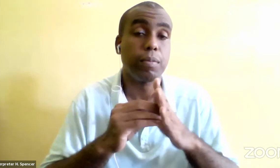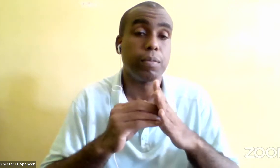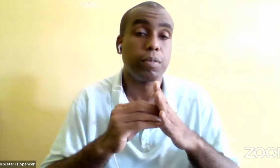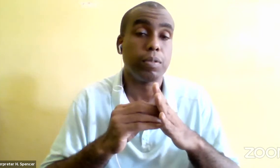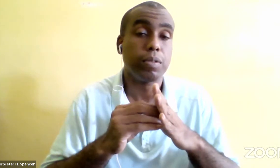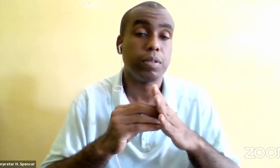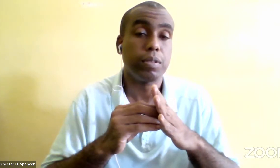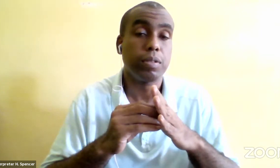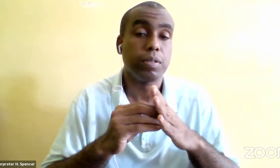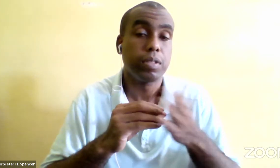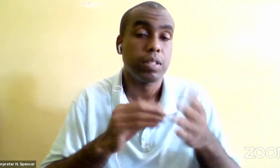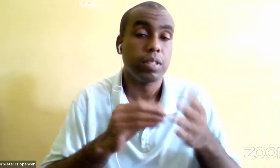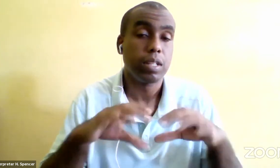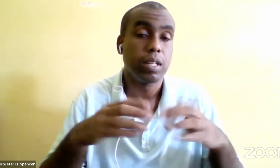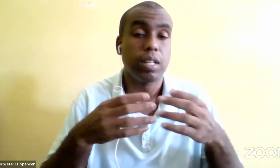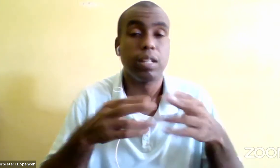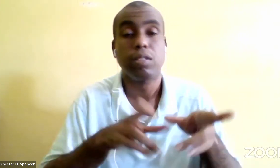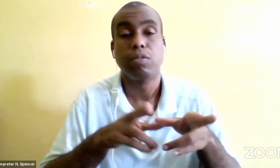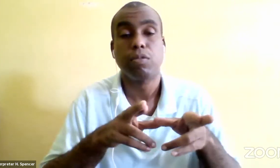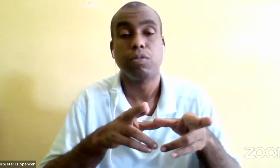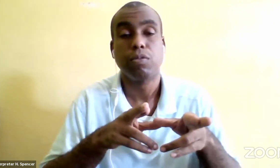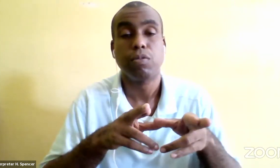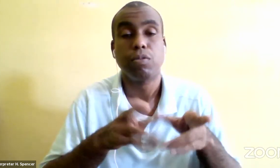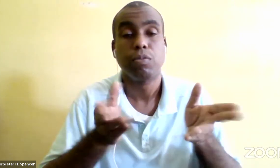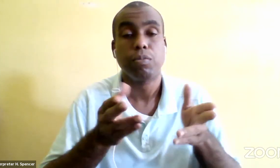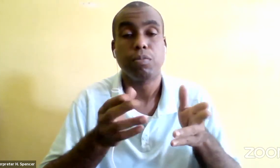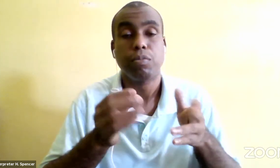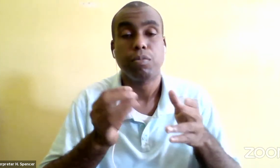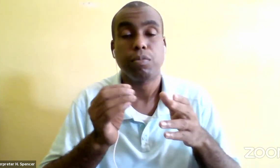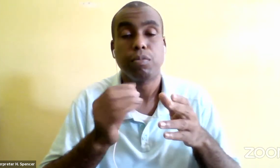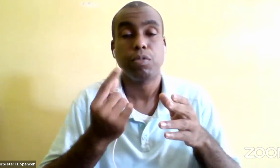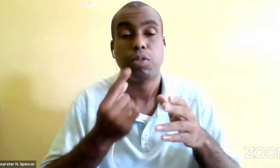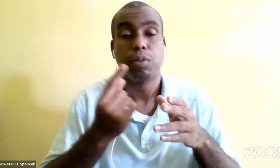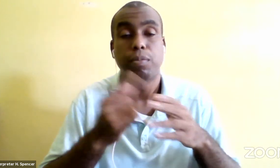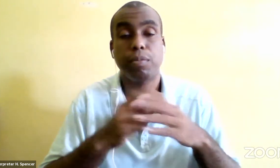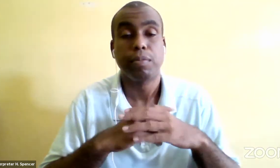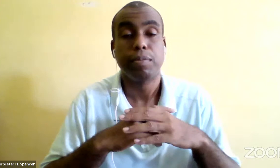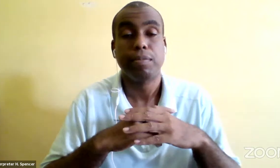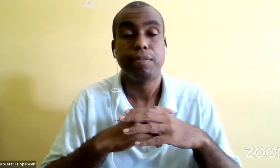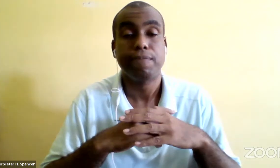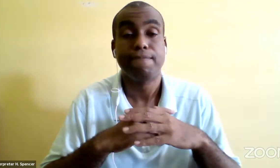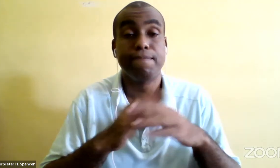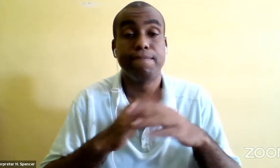classroom something. So up here.